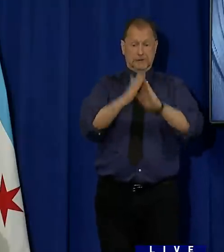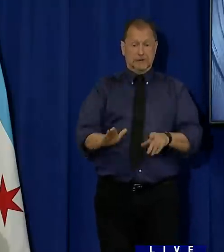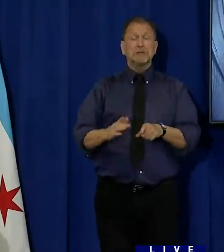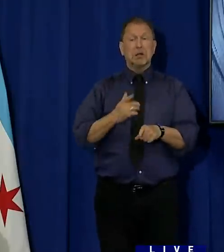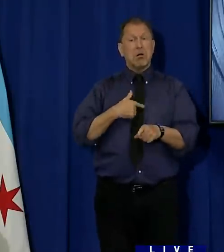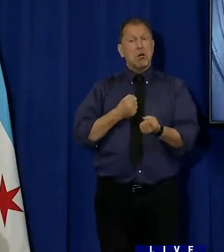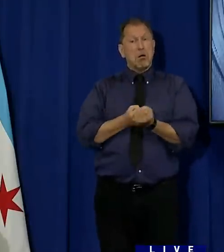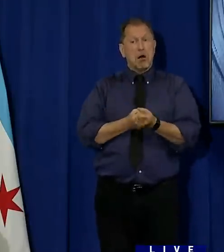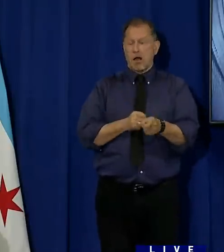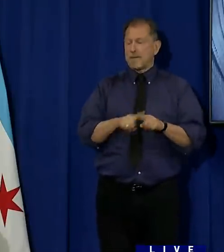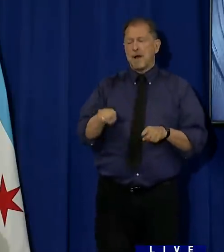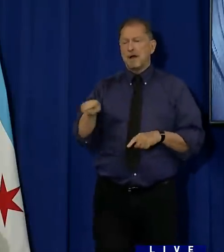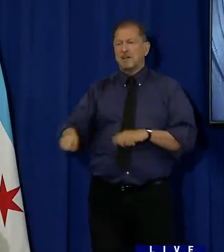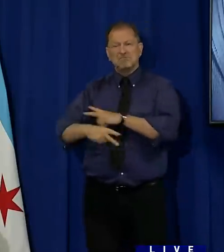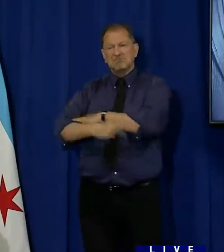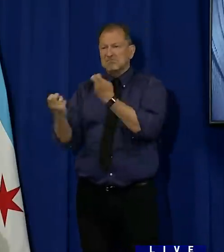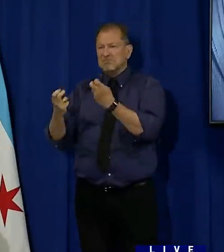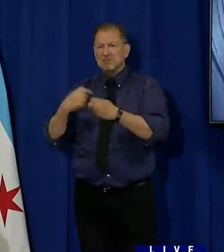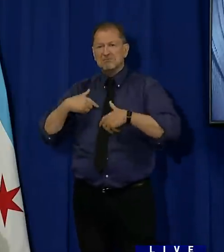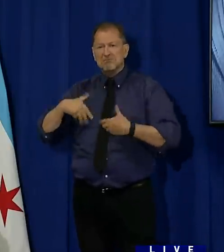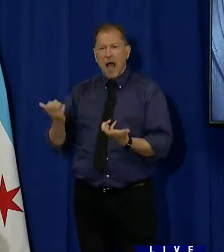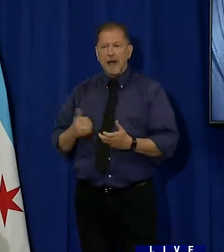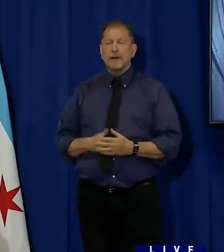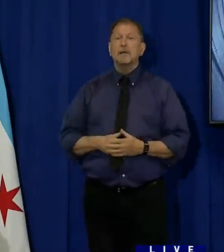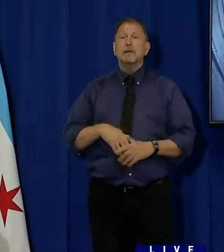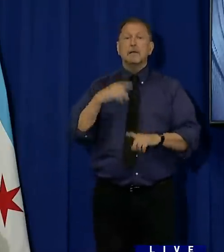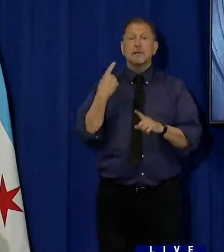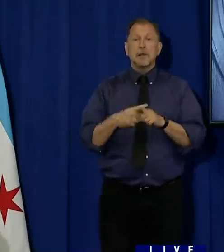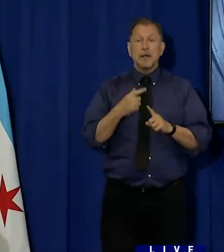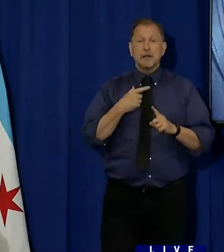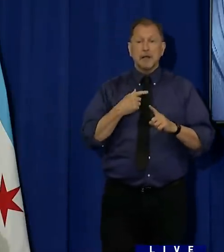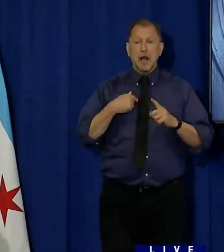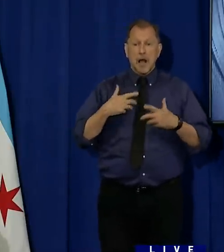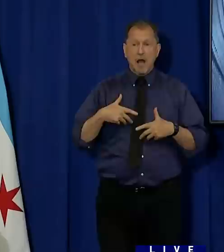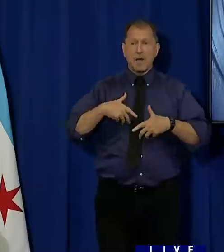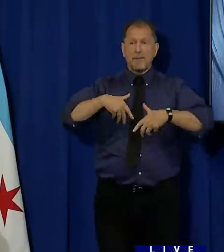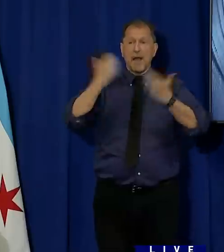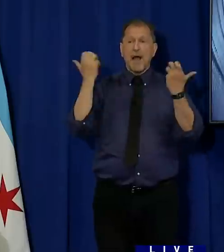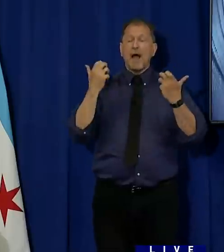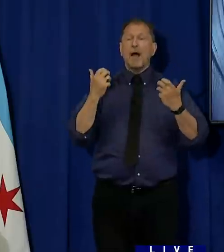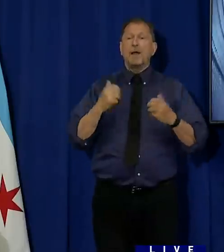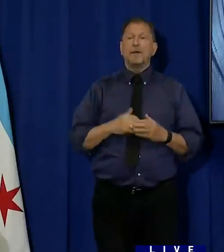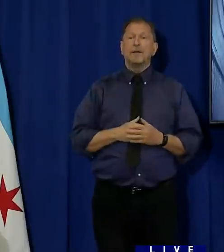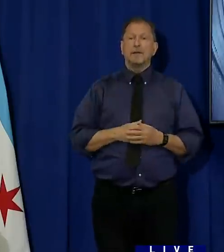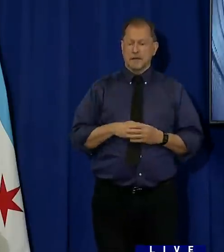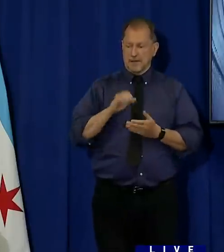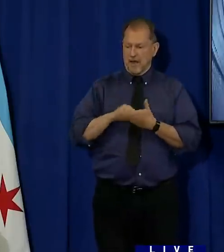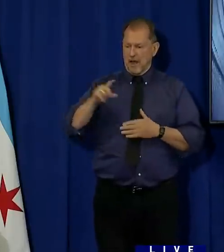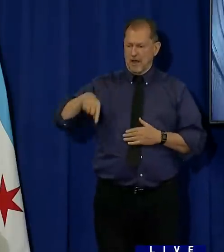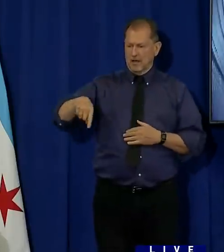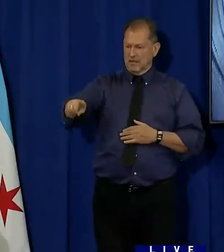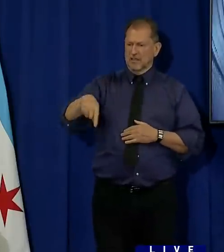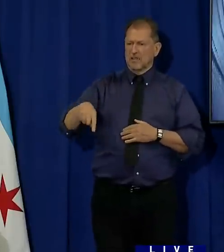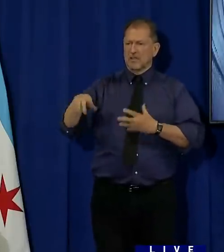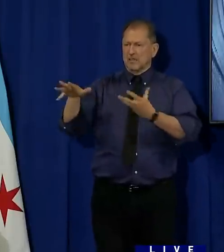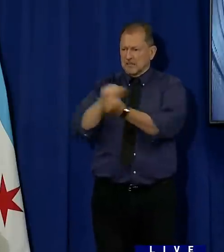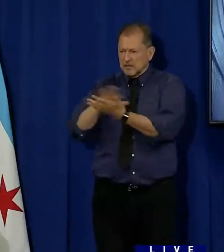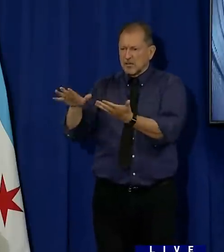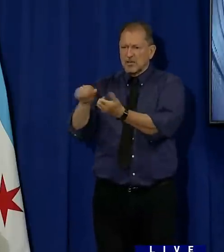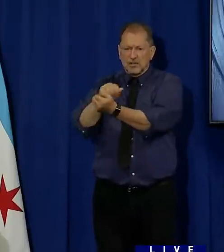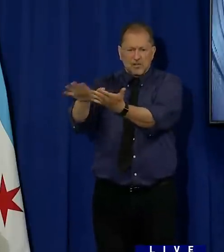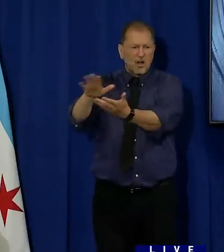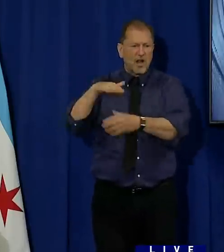and concerned when black and Latinx tension threatened to tear apart our city, just at a time